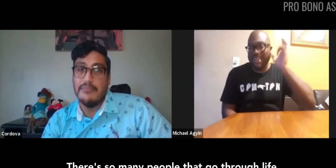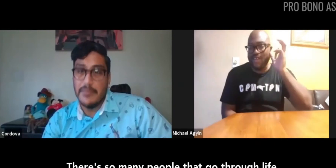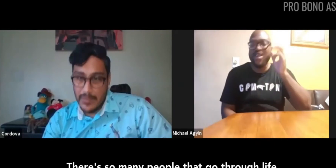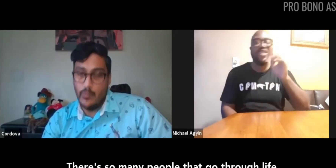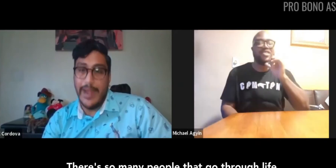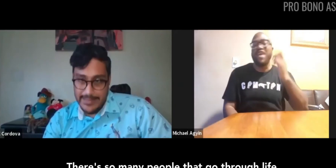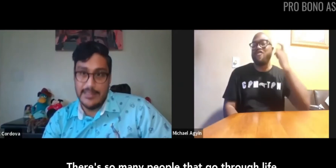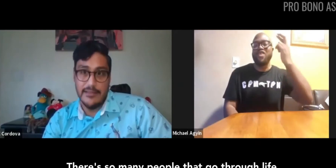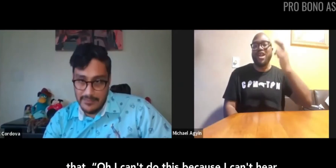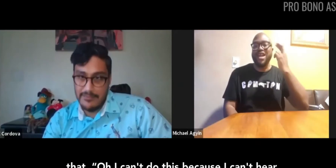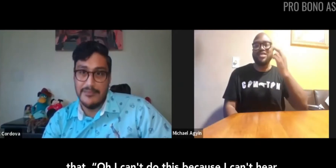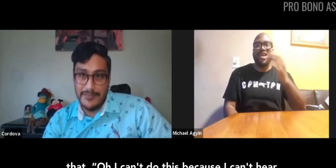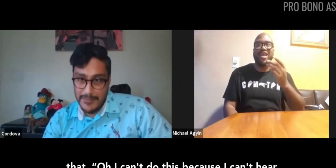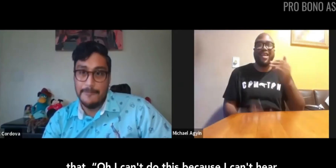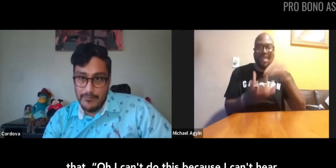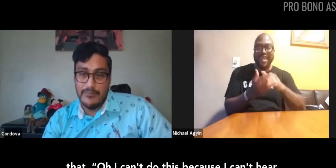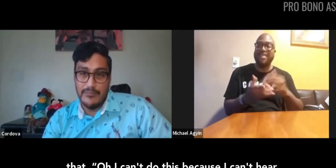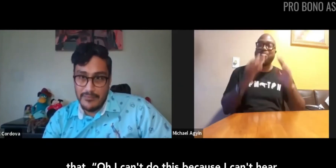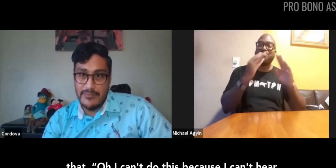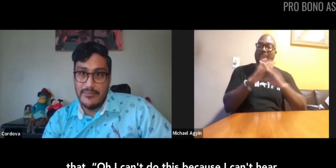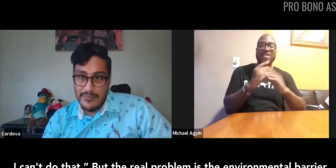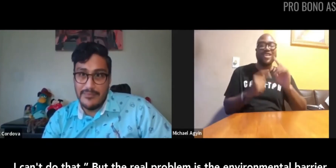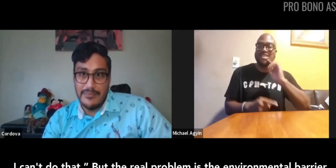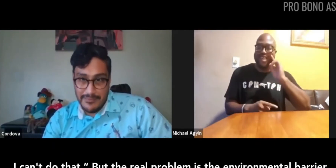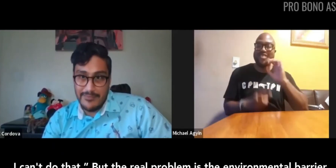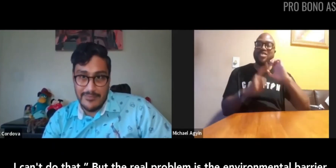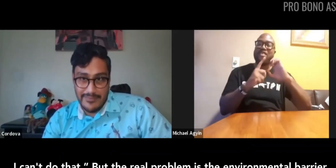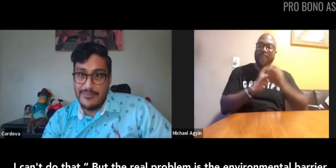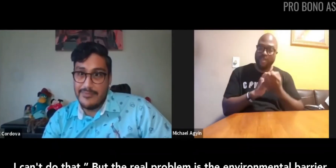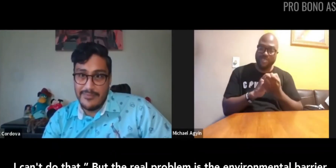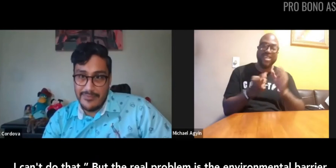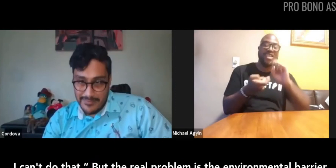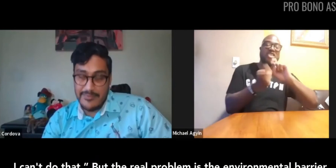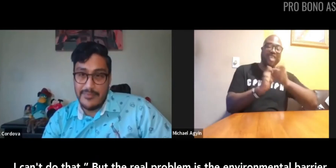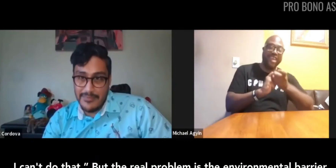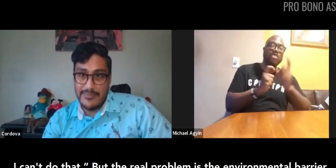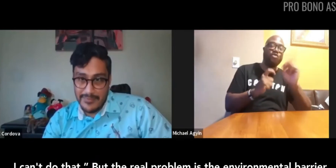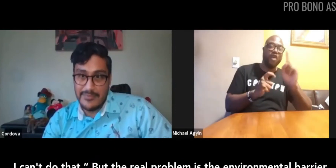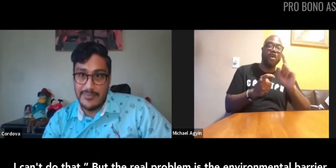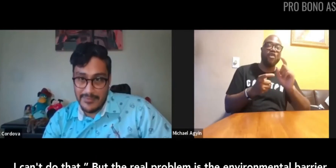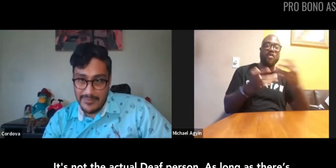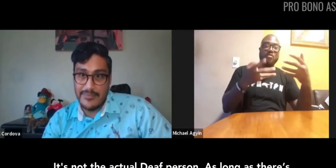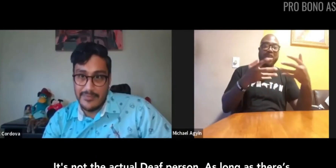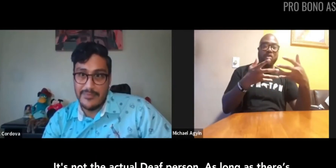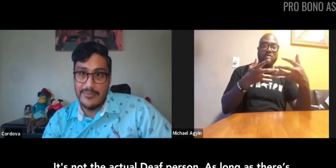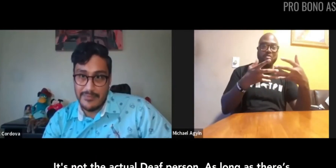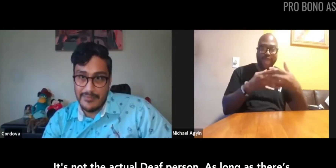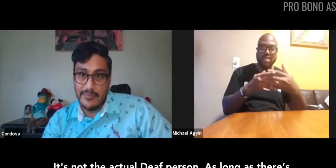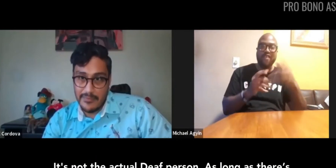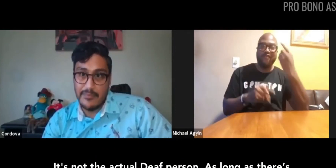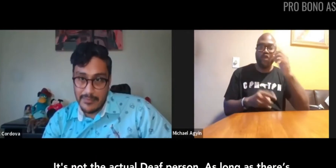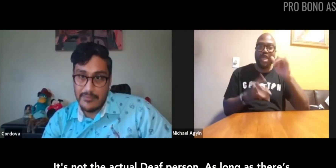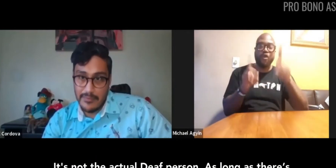There's so many people that go through life that, oh, I can't do this because I can't hear, I can't do that. But the real problem is the environmental barrier. It's not the actual